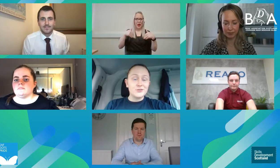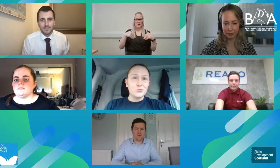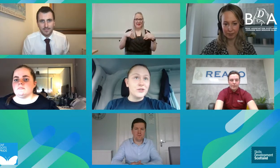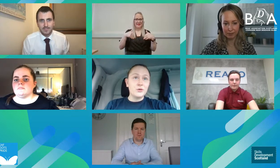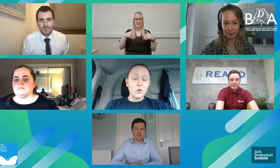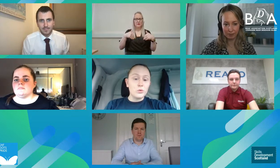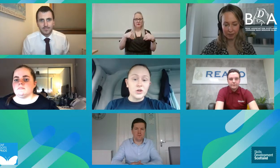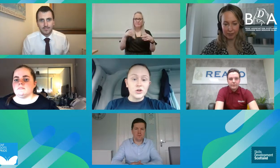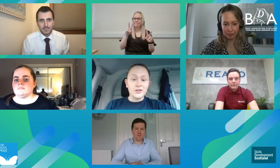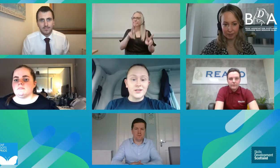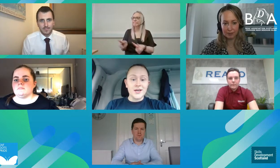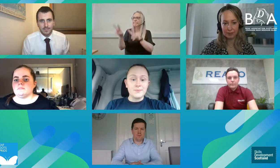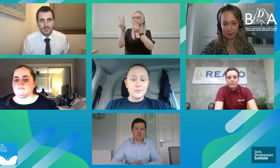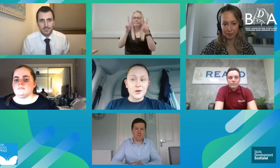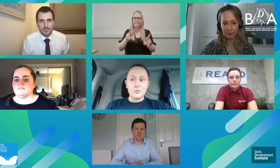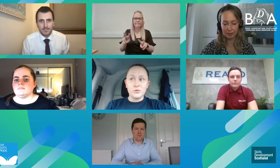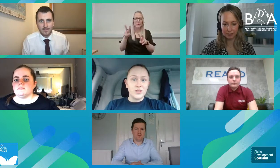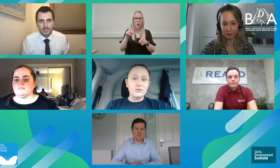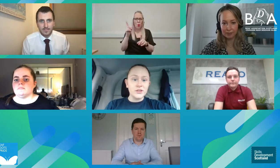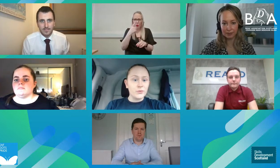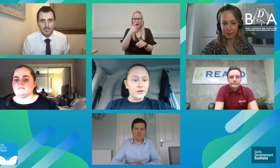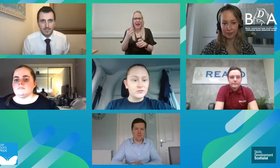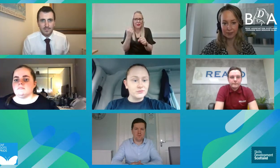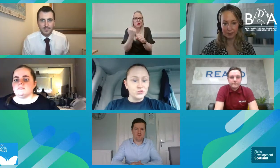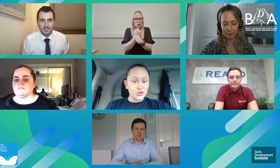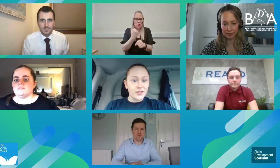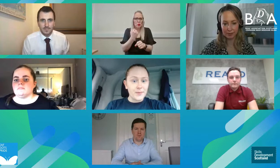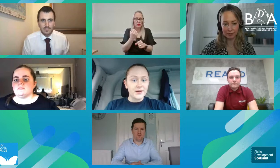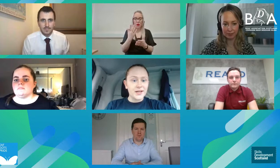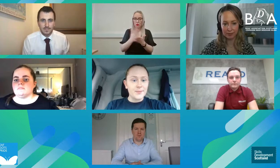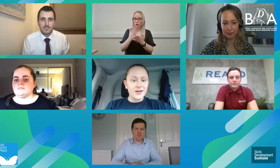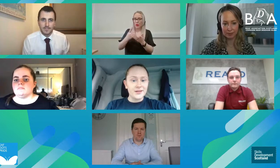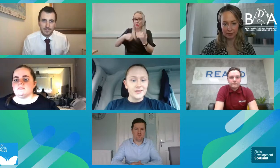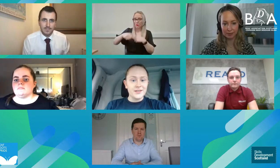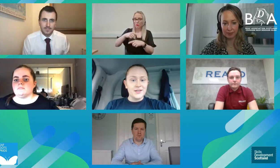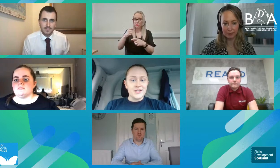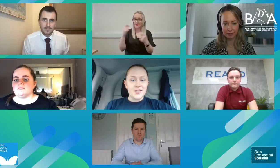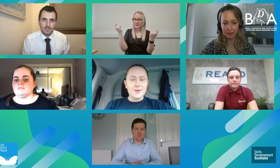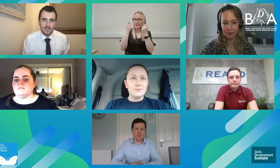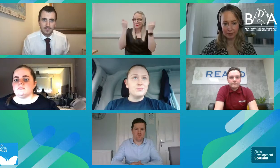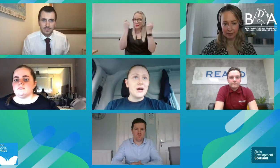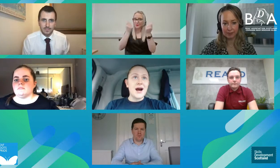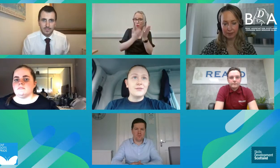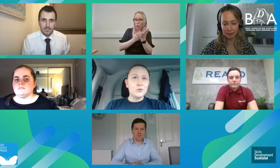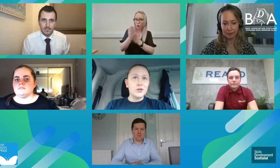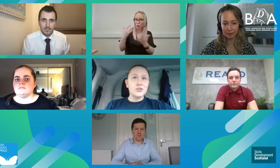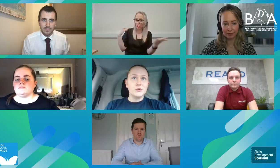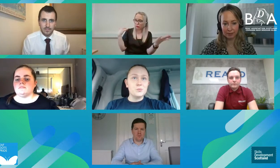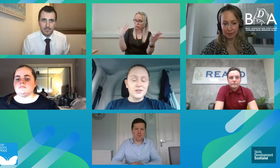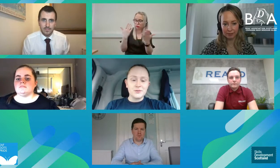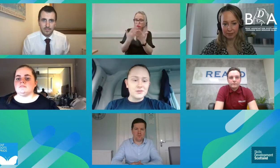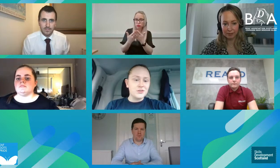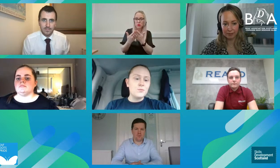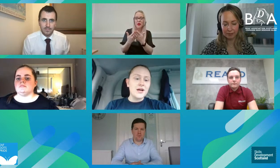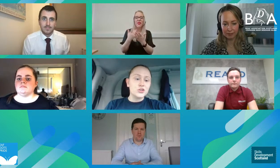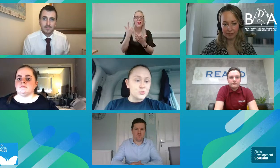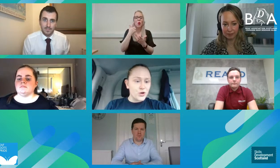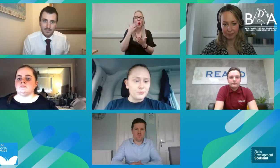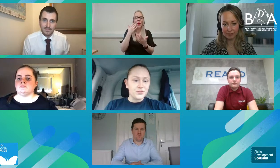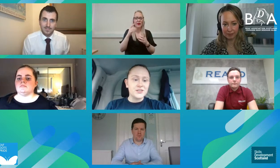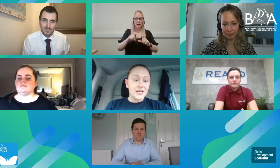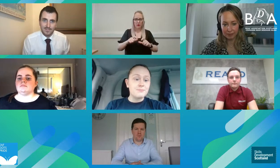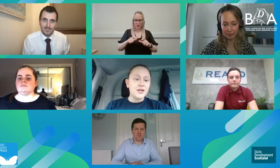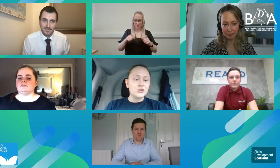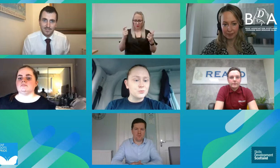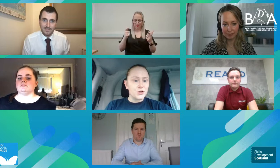really did what we could, and we did really well during the pandemic. But afterwards, there was, measures